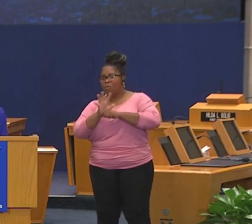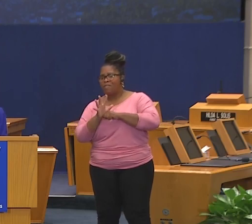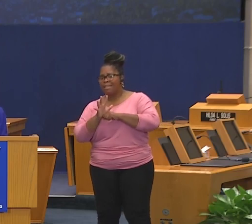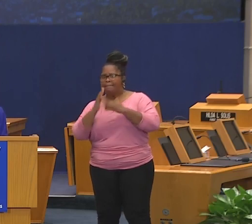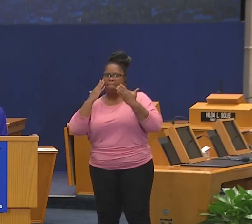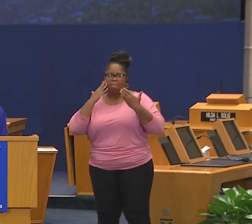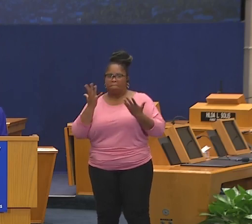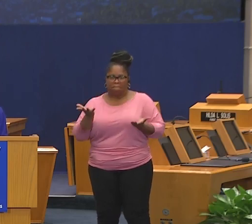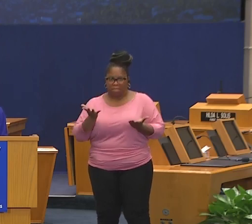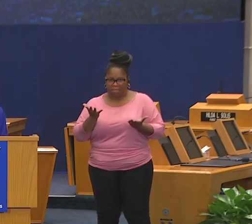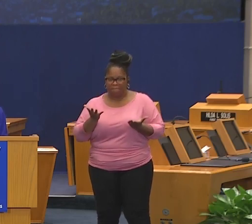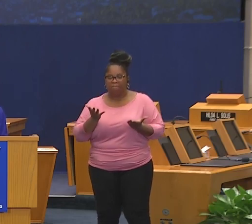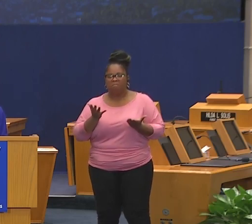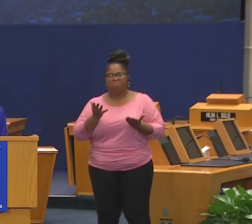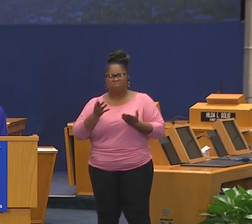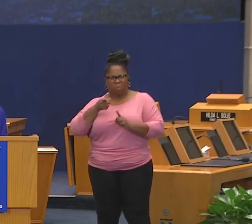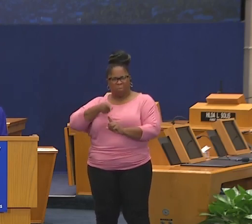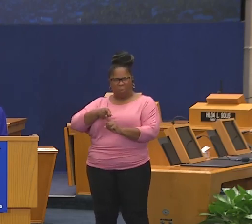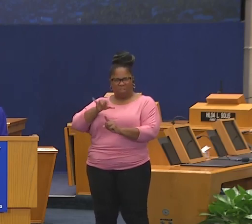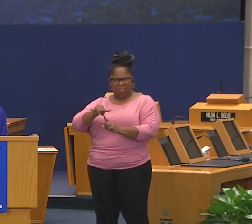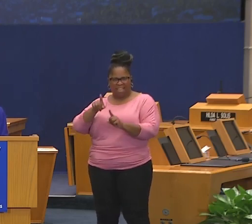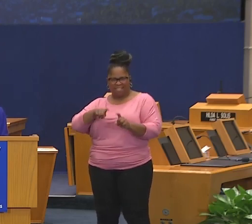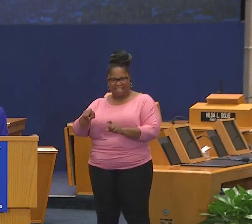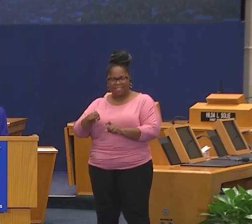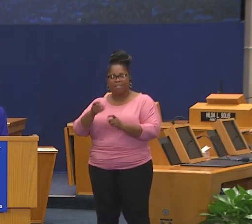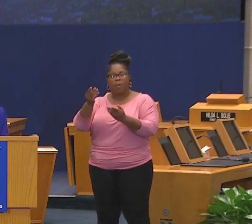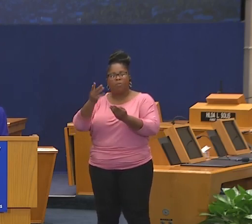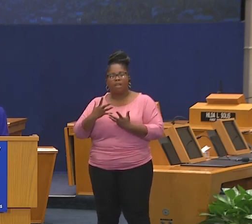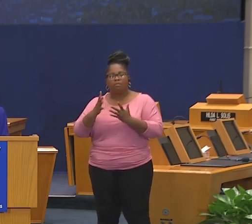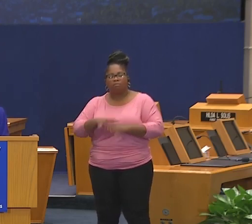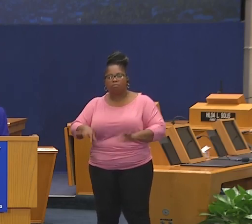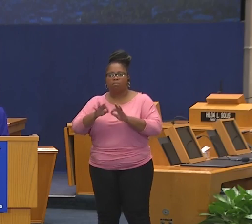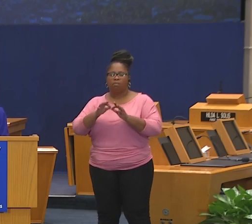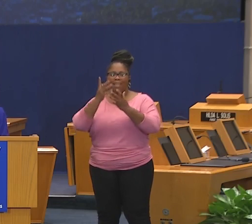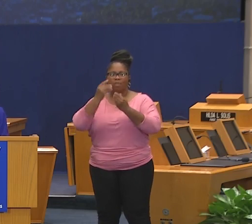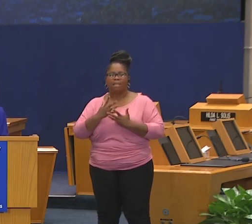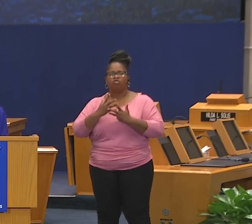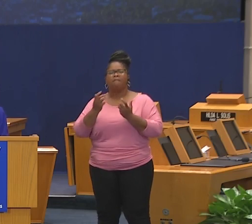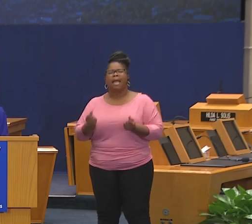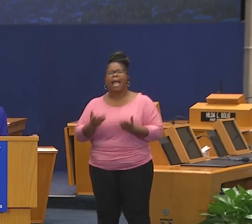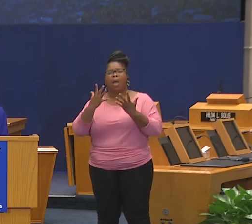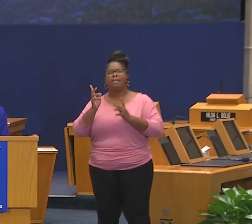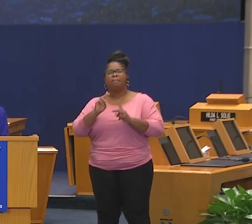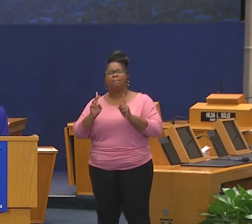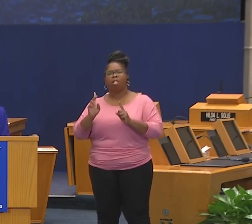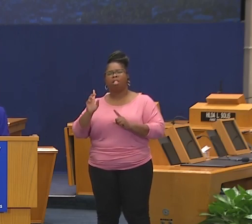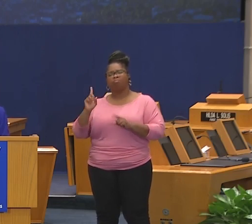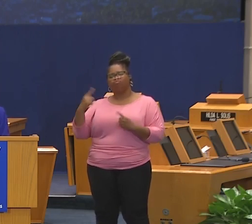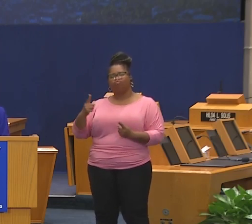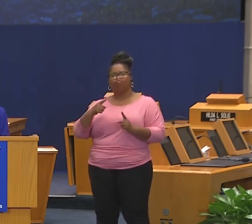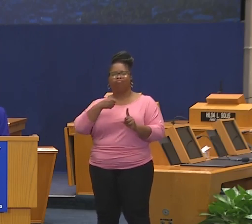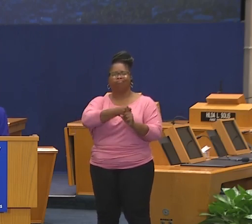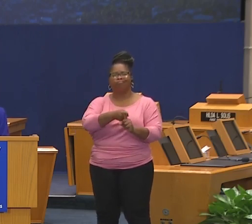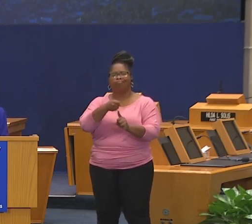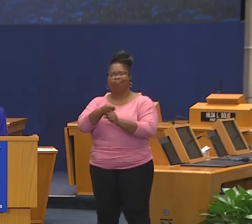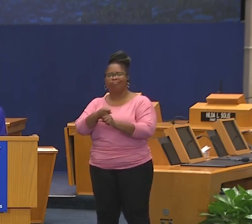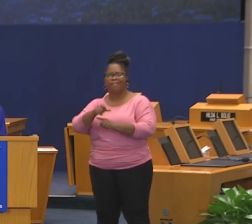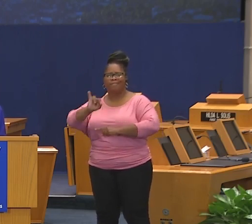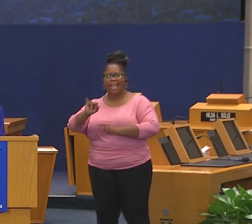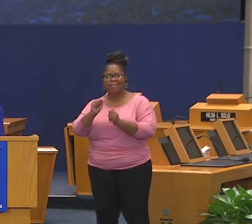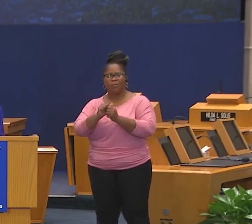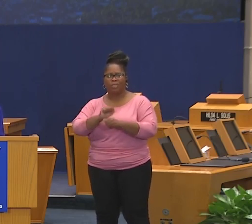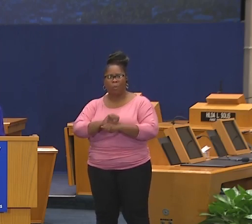us valuable information about how many people have become infected with COVID-19 in LA County, regardless